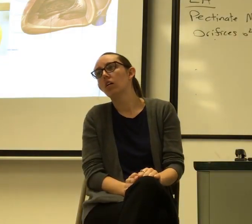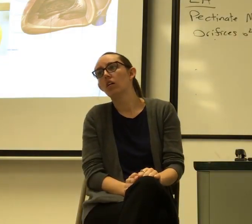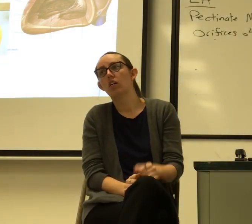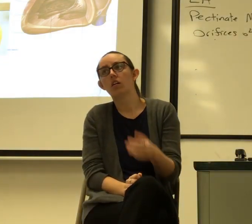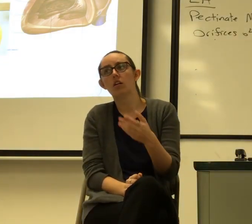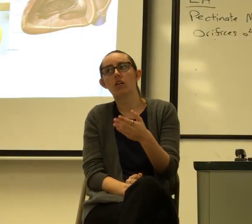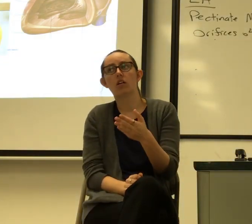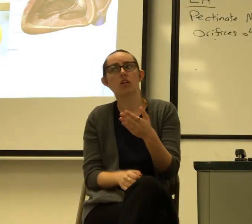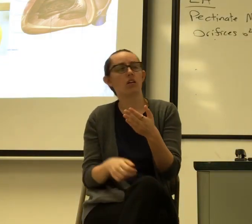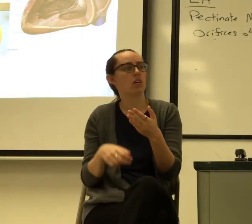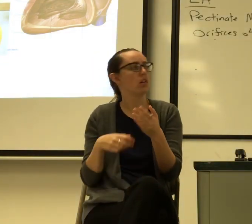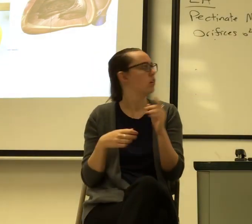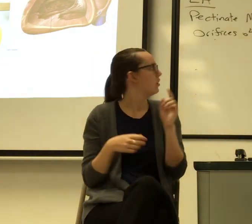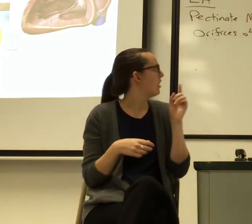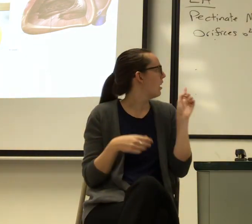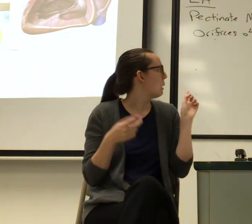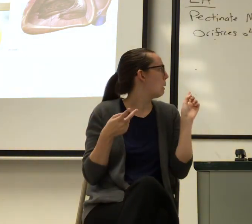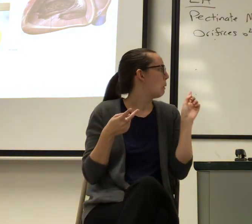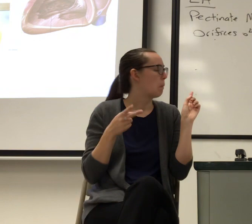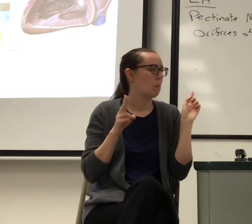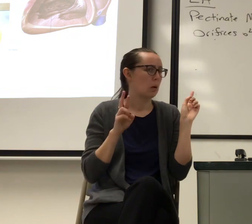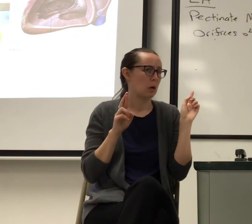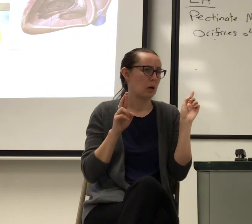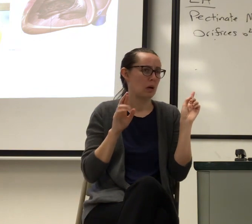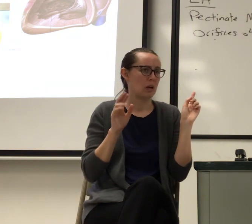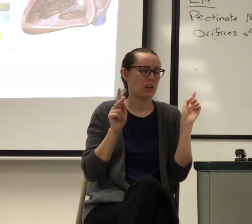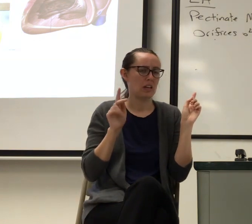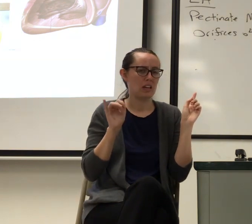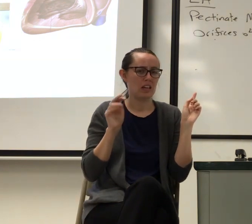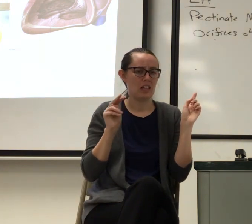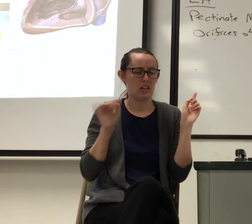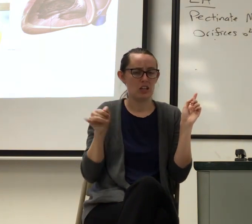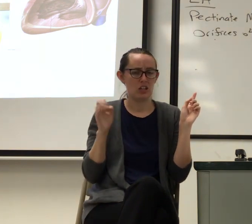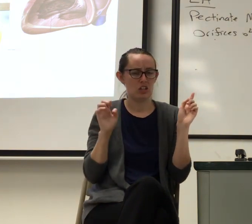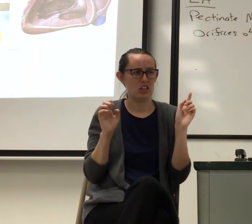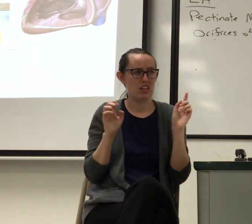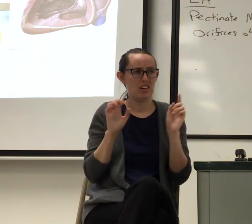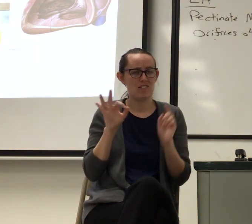Hmm? Purkinje Fibers, was that the one underneath the,